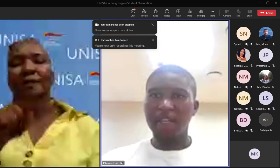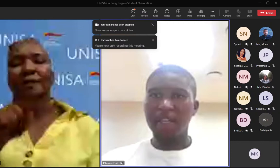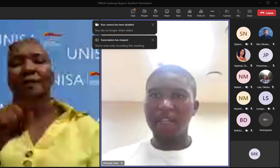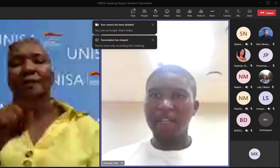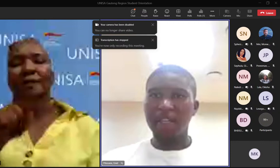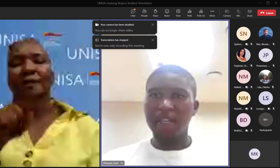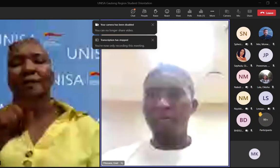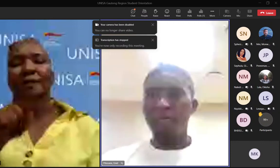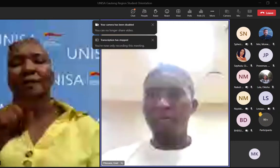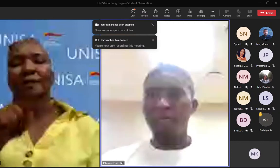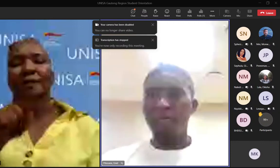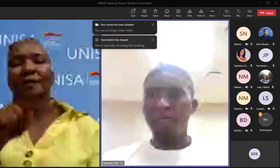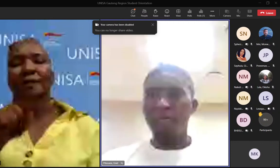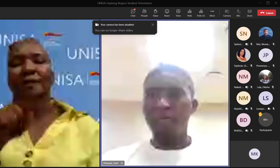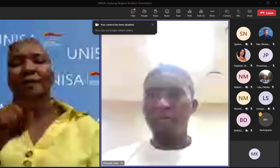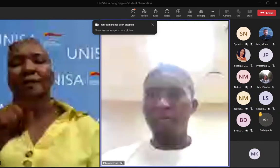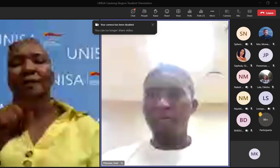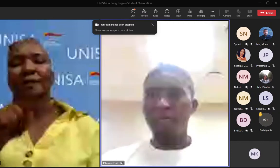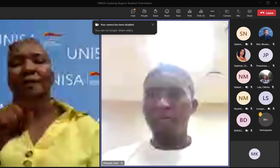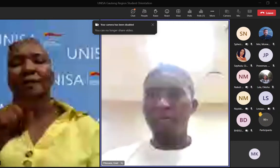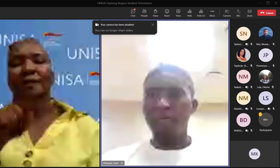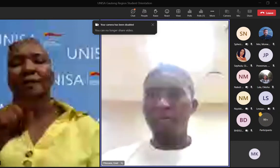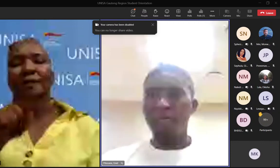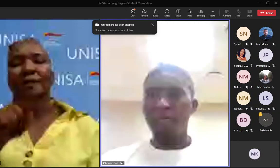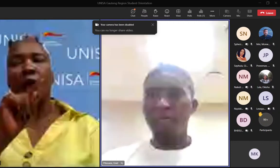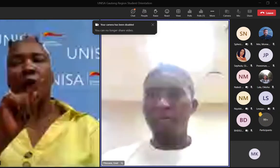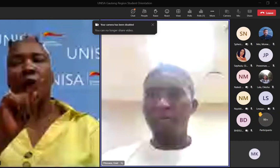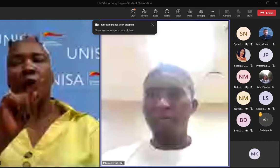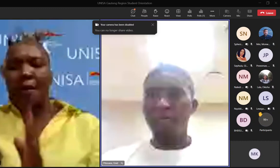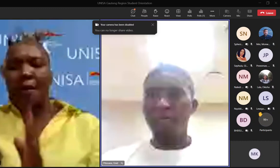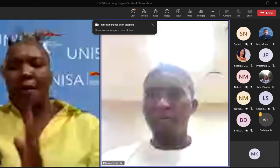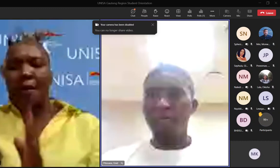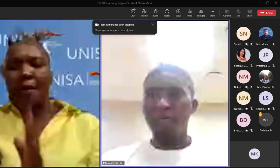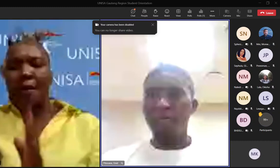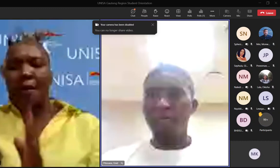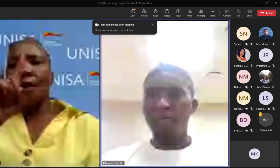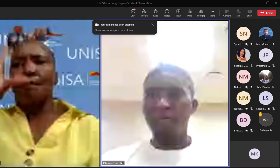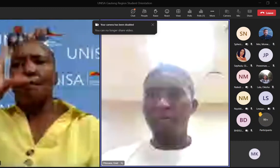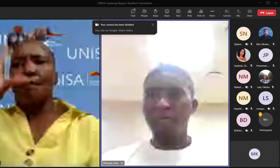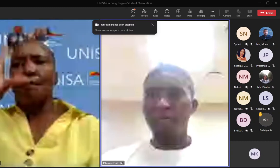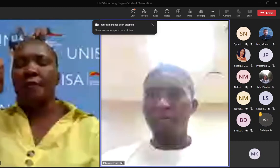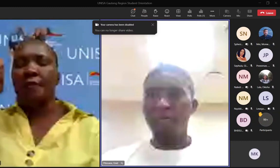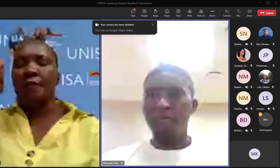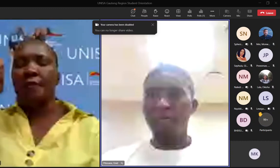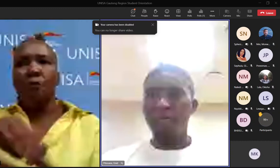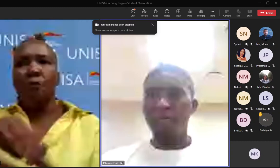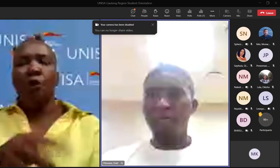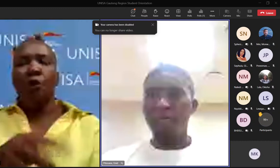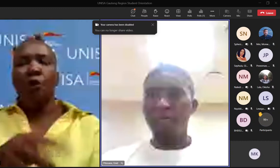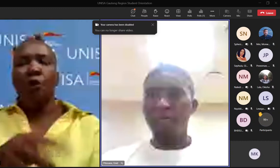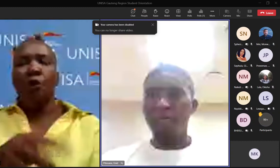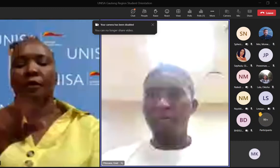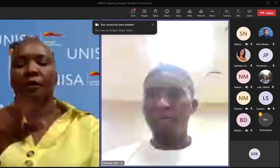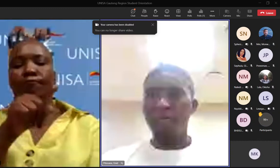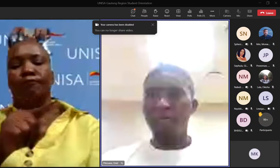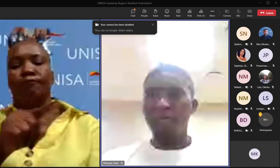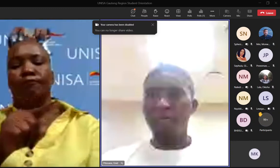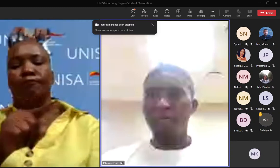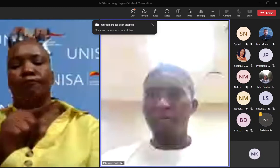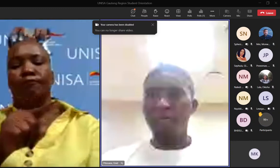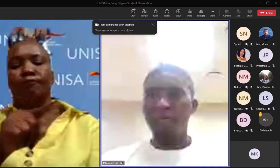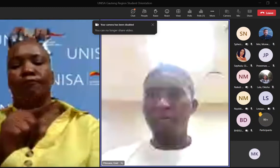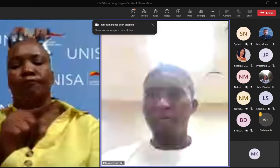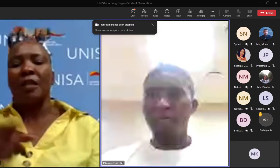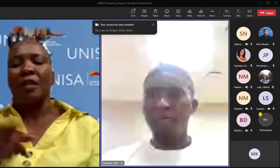committed that they will be fundraising 150 million that will be then distributed and also